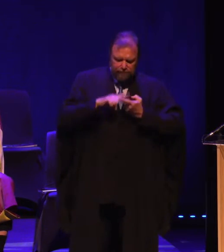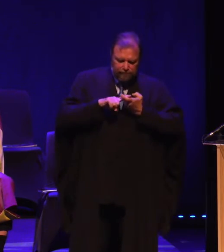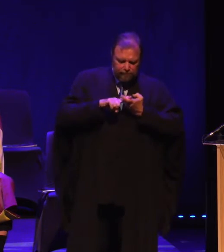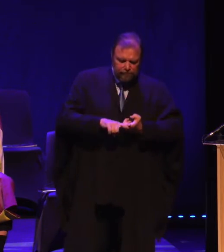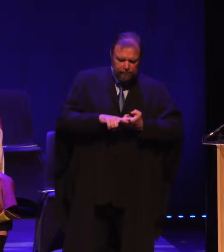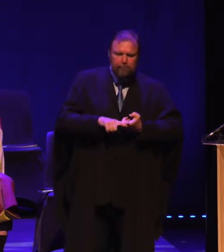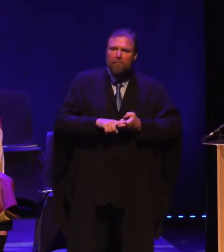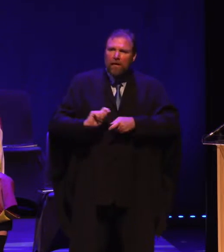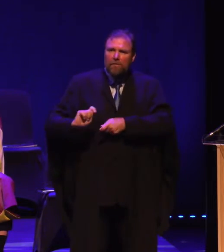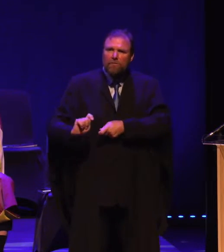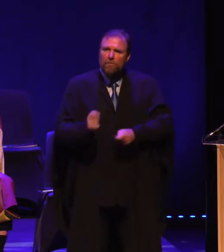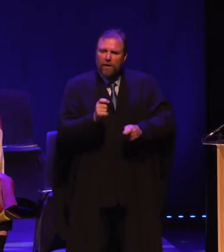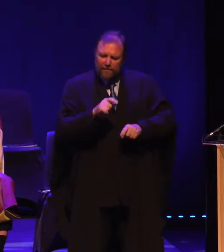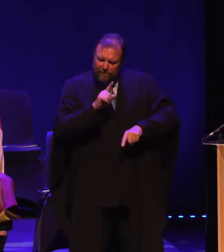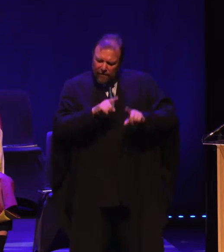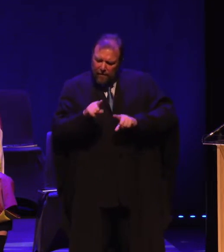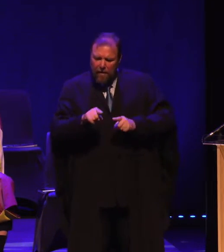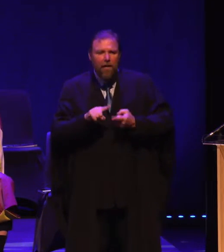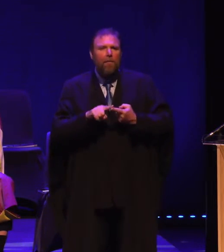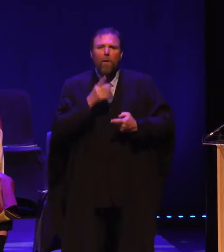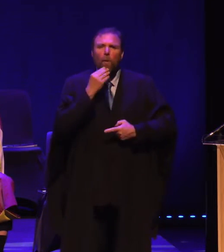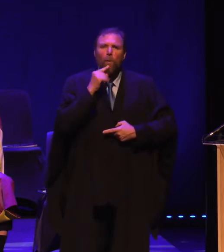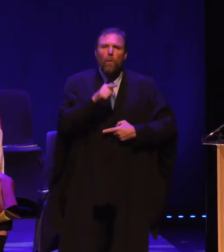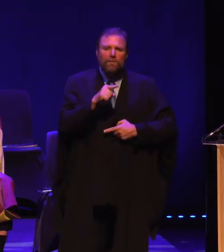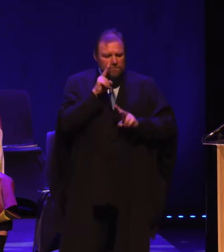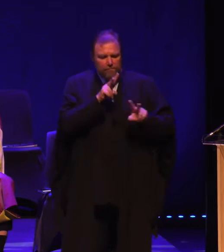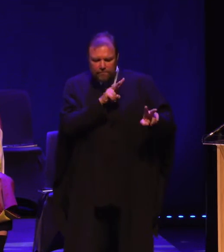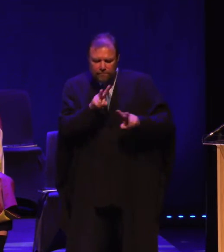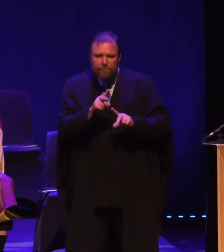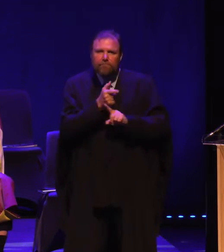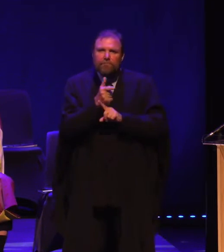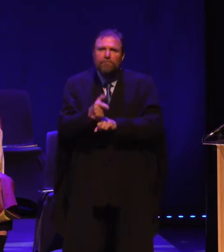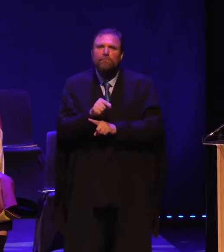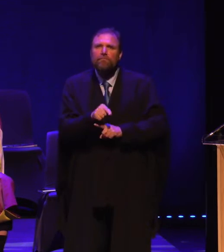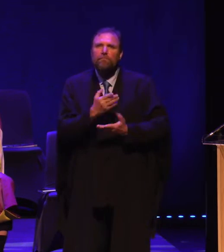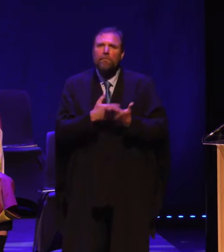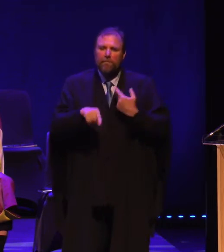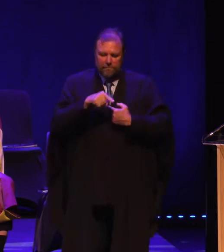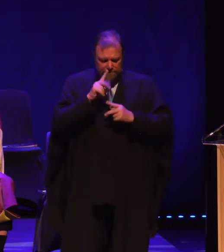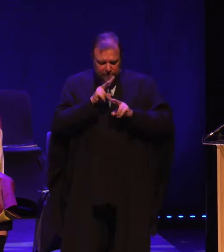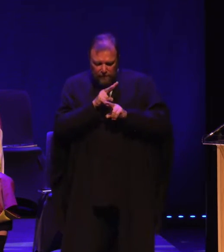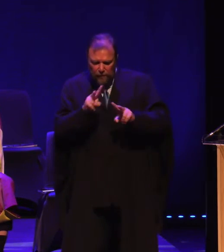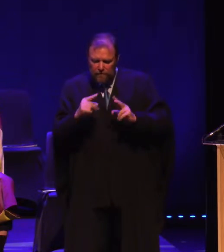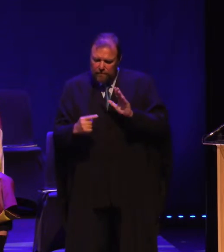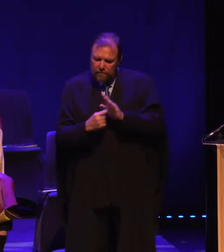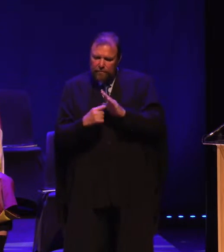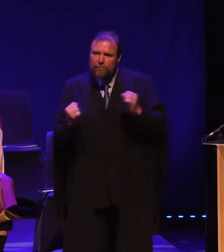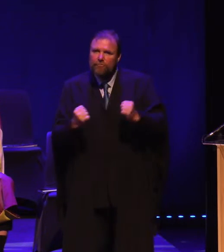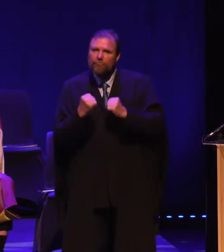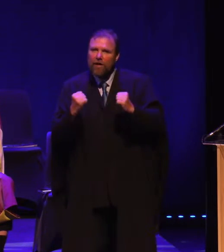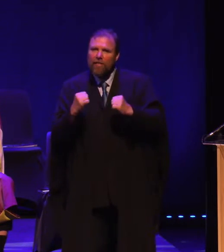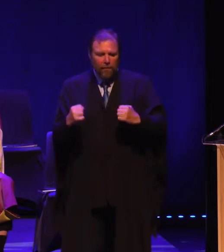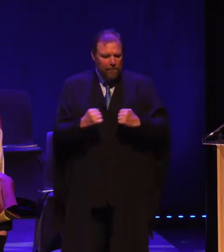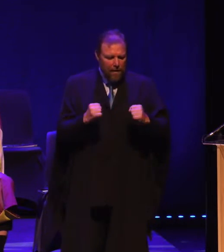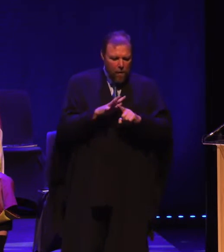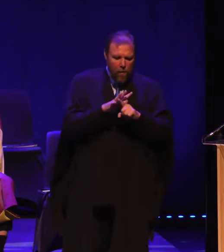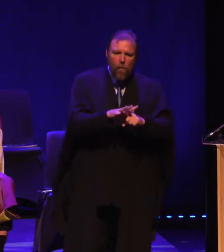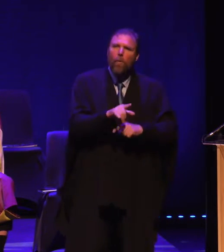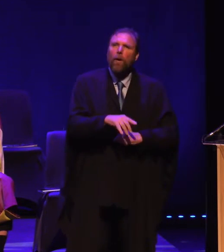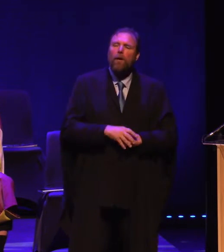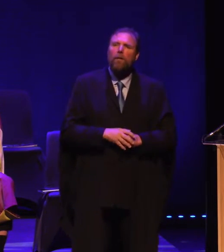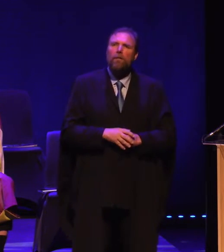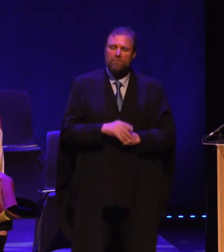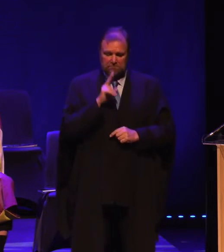swing variables using a TrackMan launch monitor and their relationships with key strength and power characteristics. Finally, a 12-week